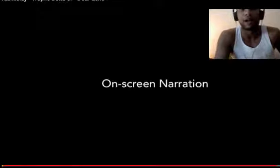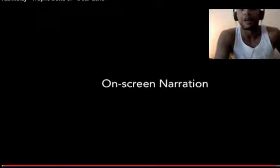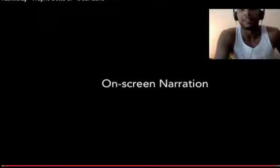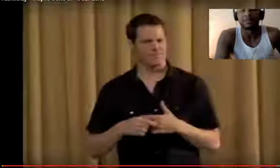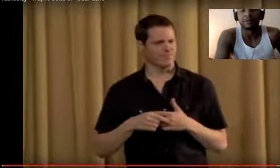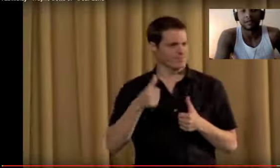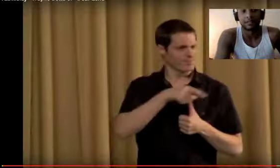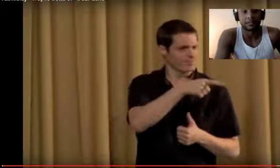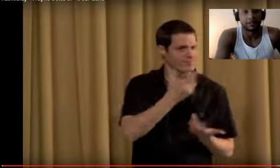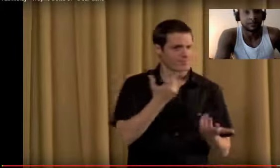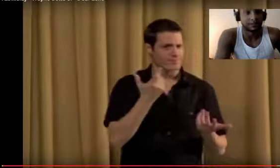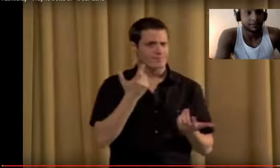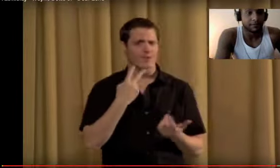I experience things.